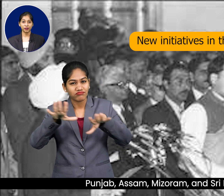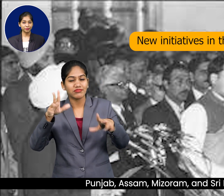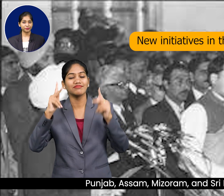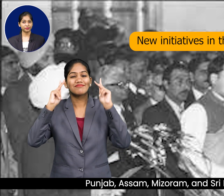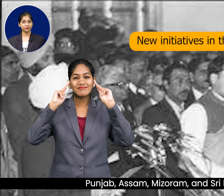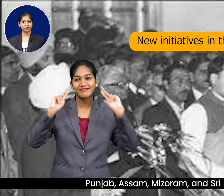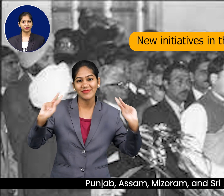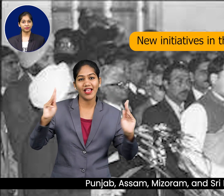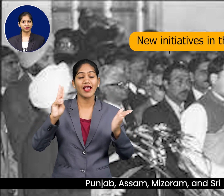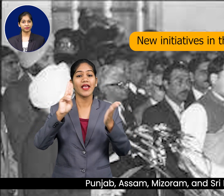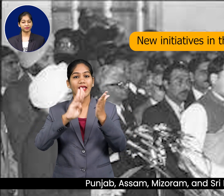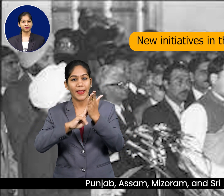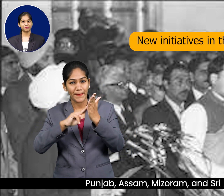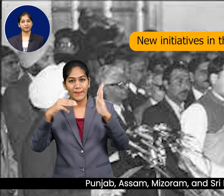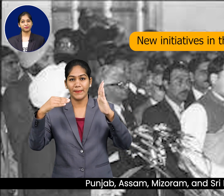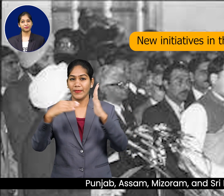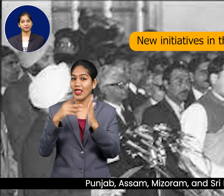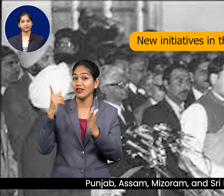Mizoram